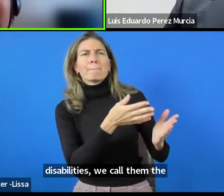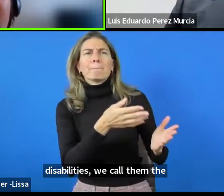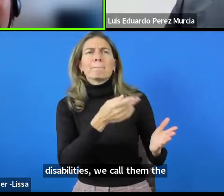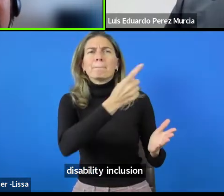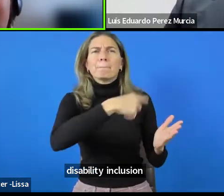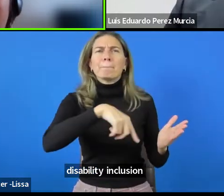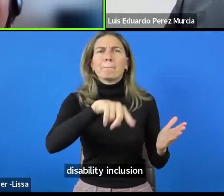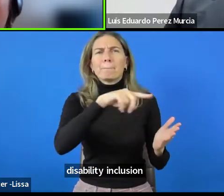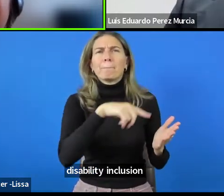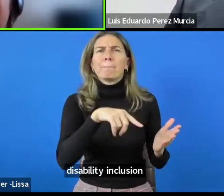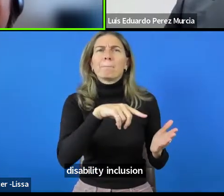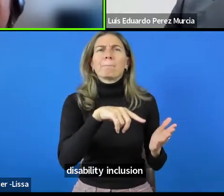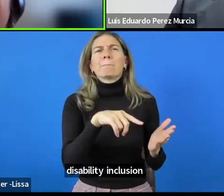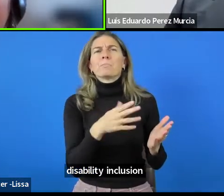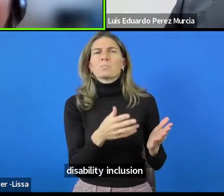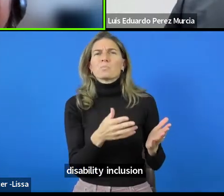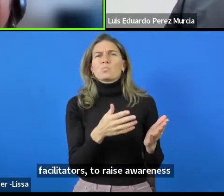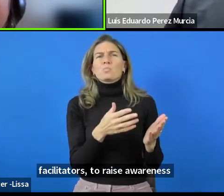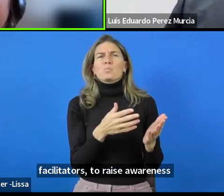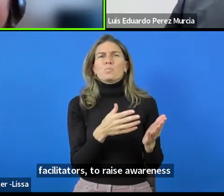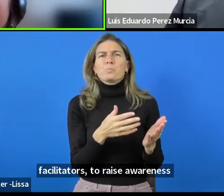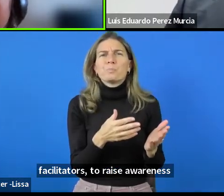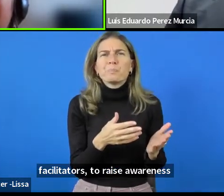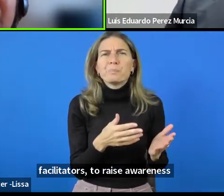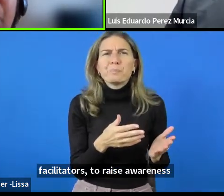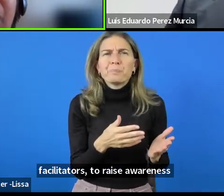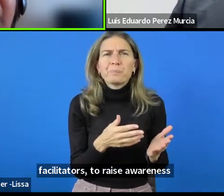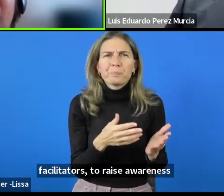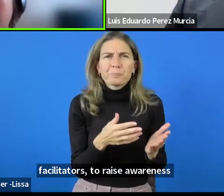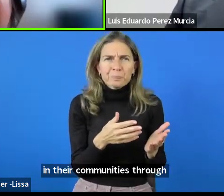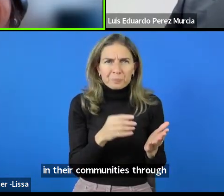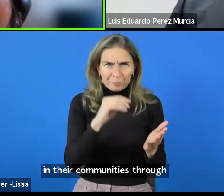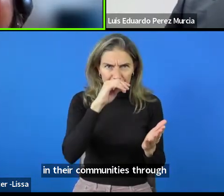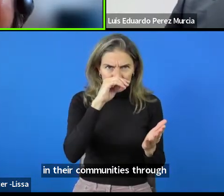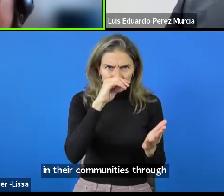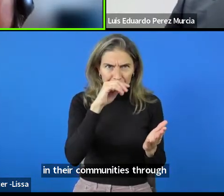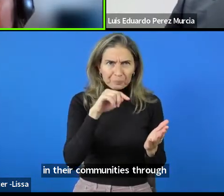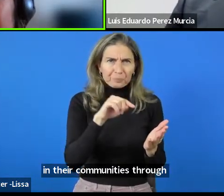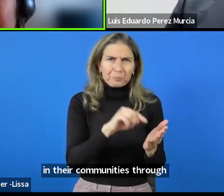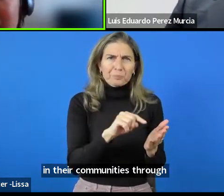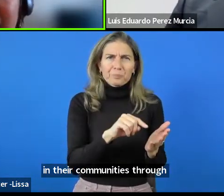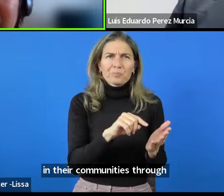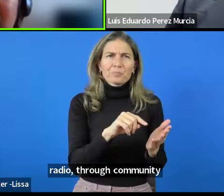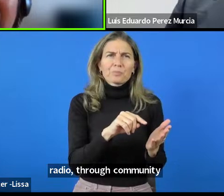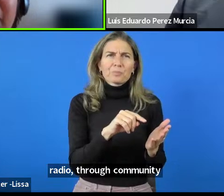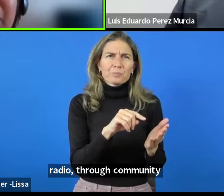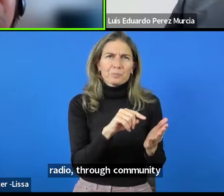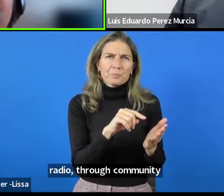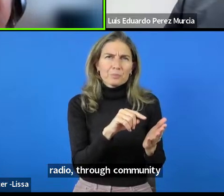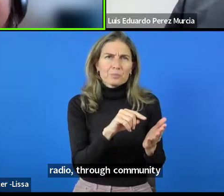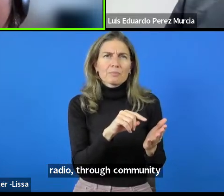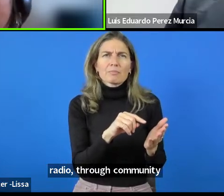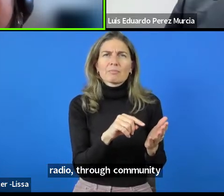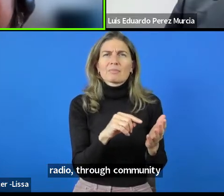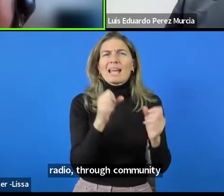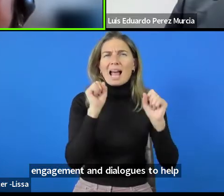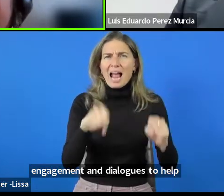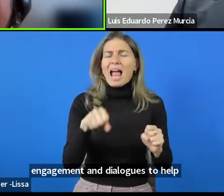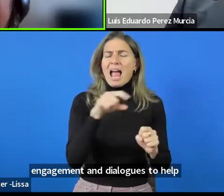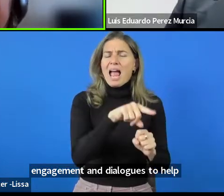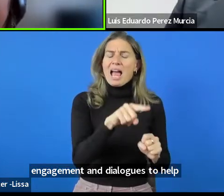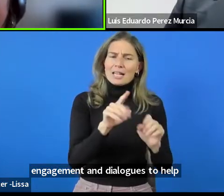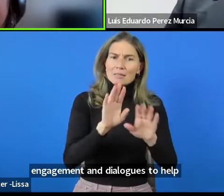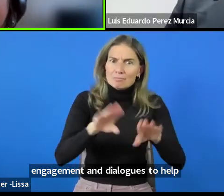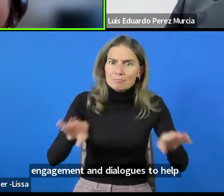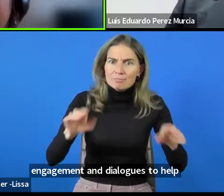and dialogues, to help them to understand how to analyze a budget. Who do you go and speak